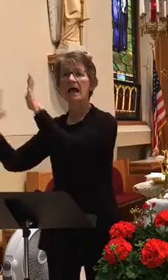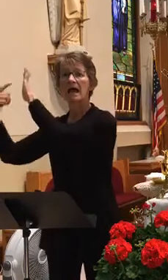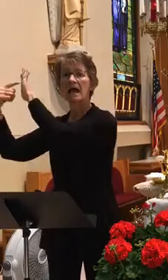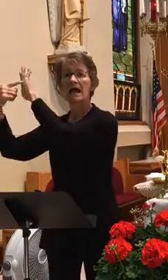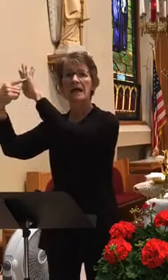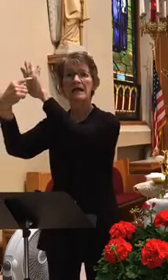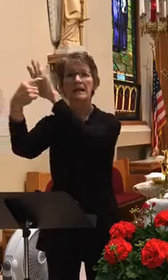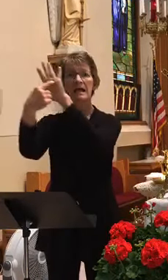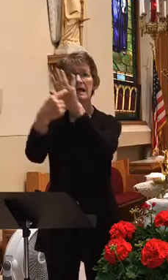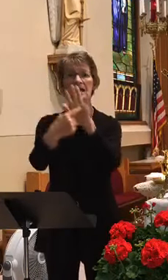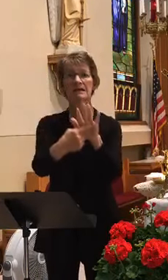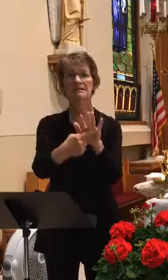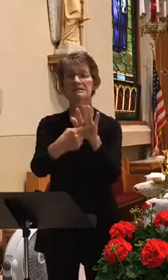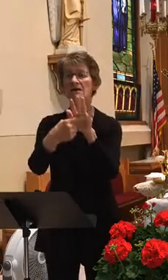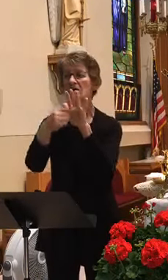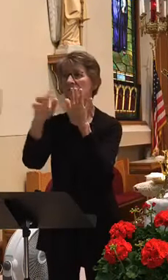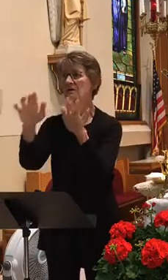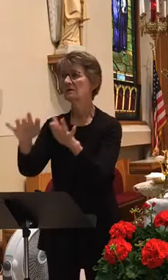Kyrie